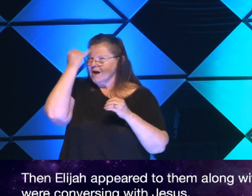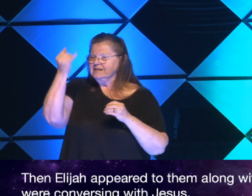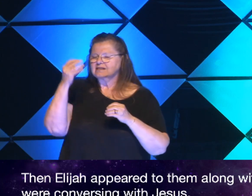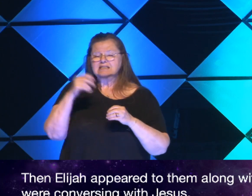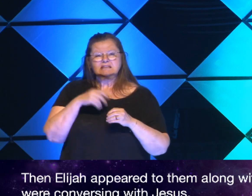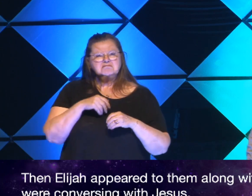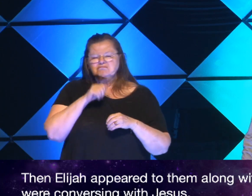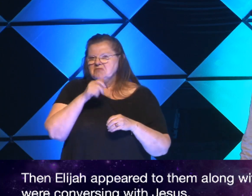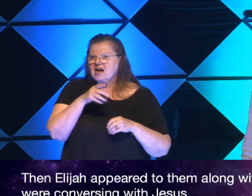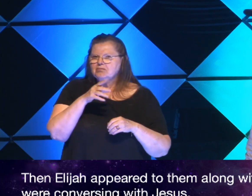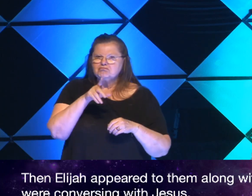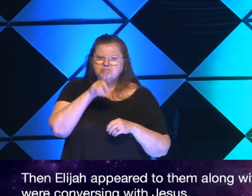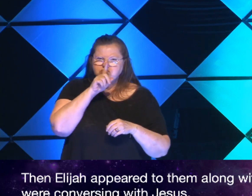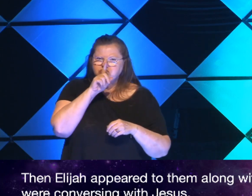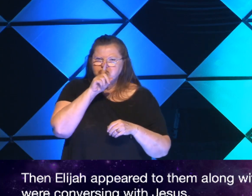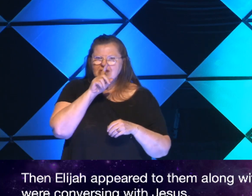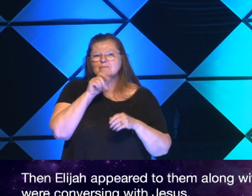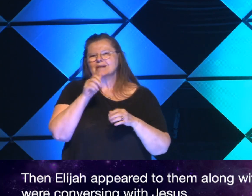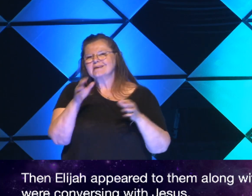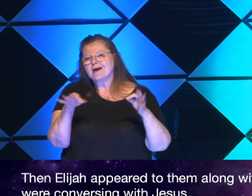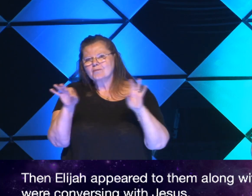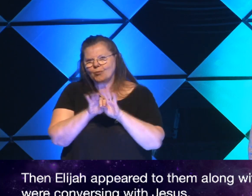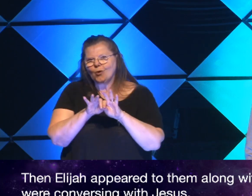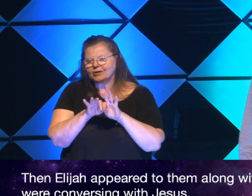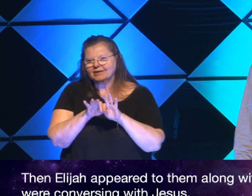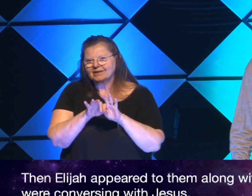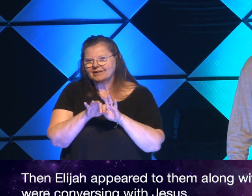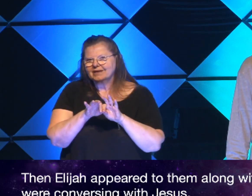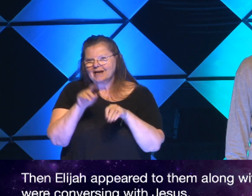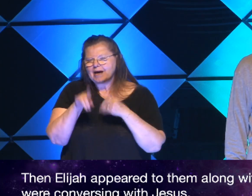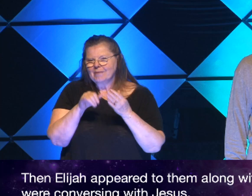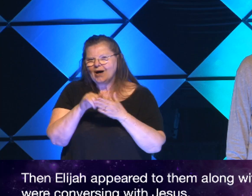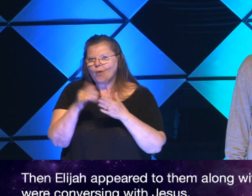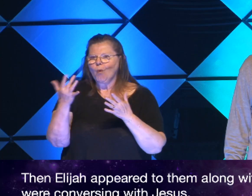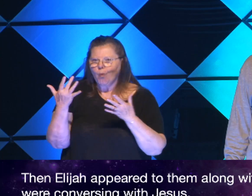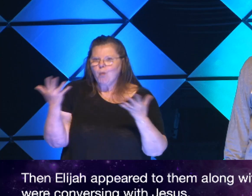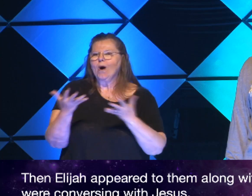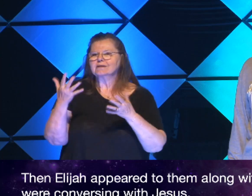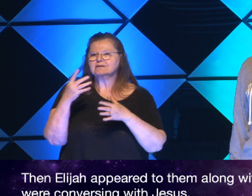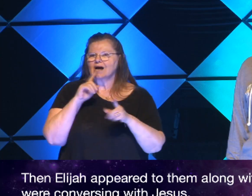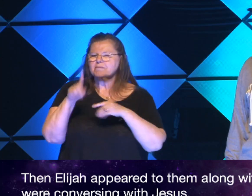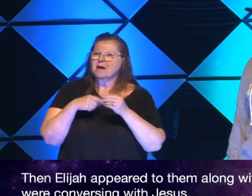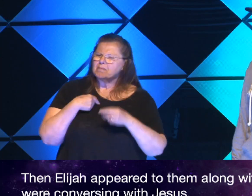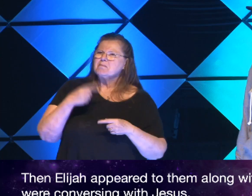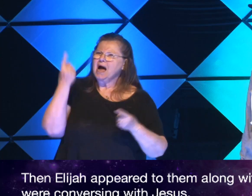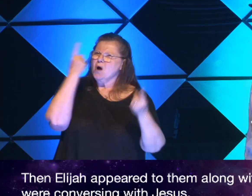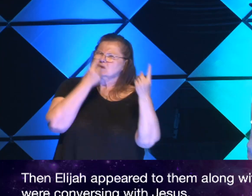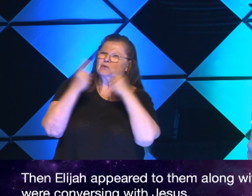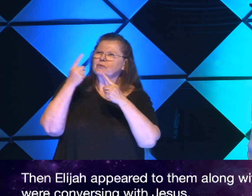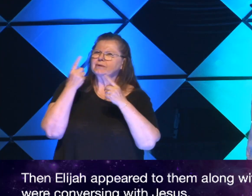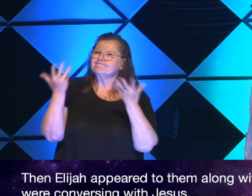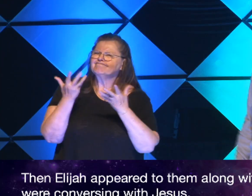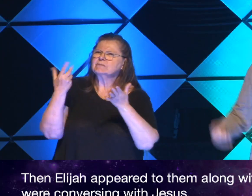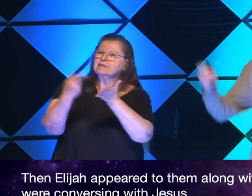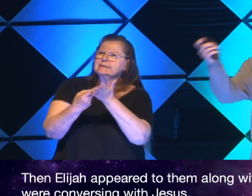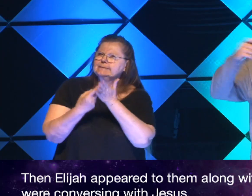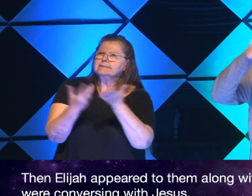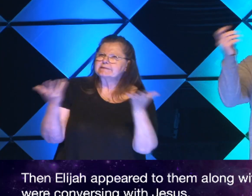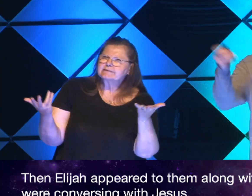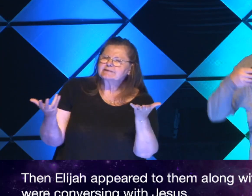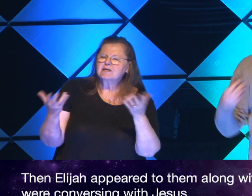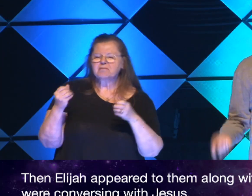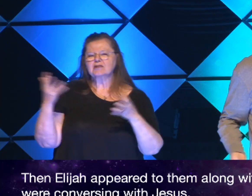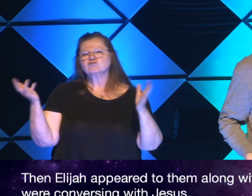Mark doesn't say, because it's not important for the reason why Mark is telling us this story. But I always wonder, what are they chatting about there, But they're having